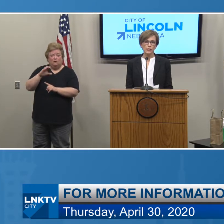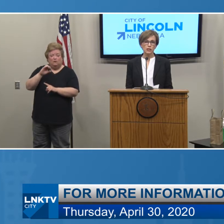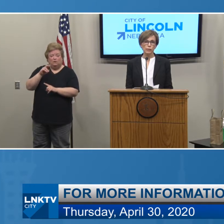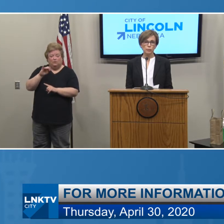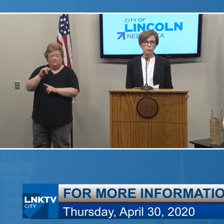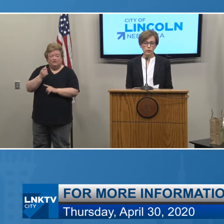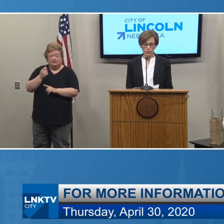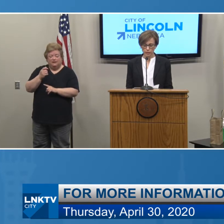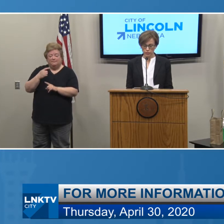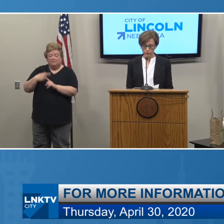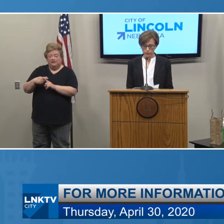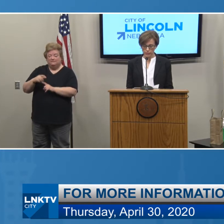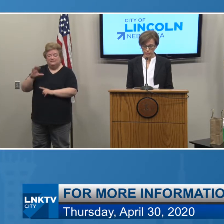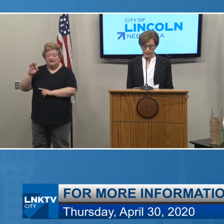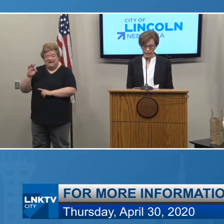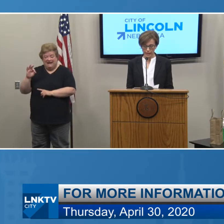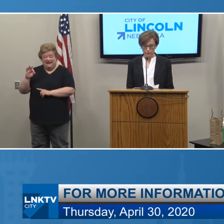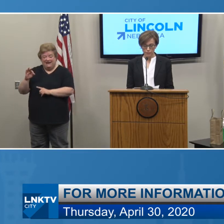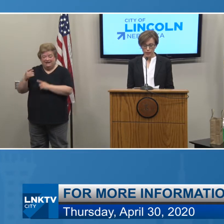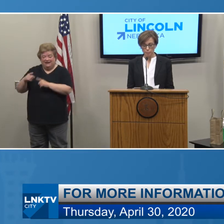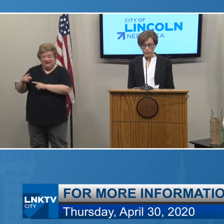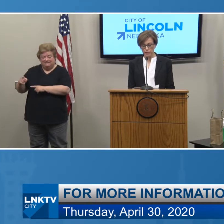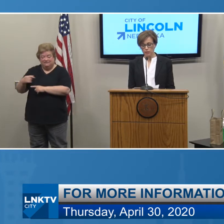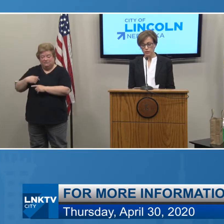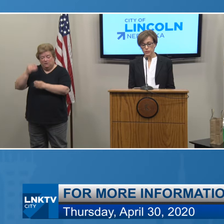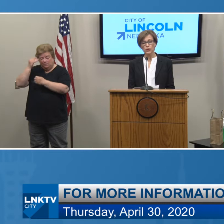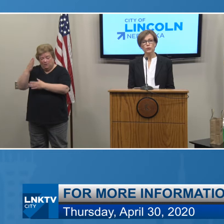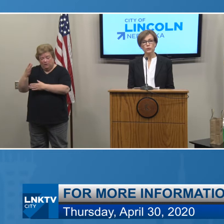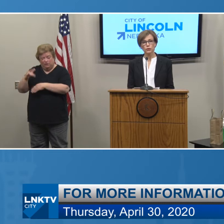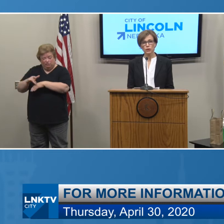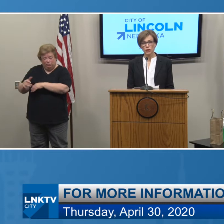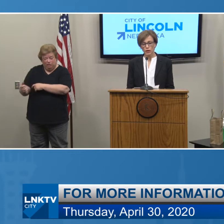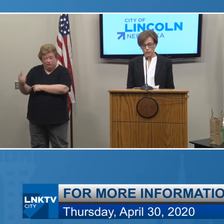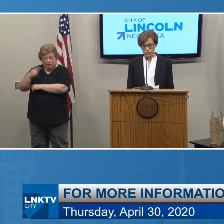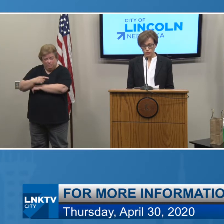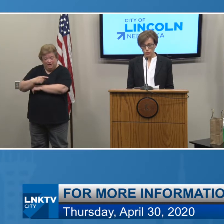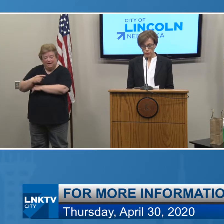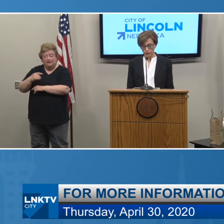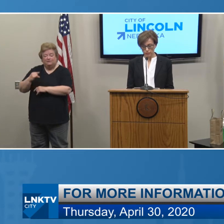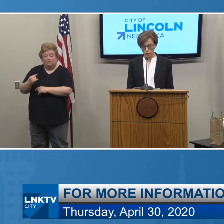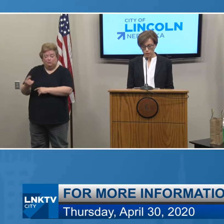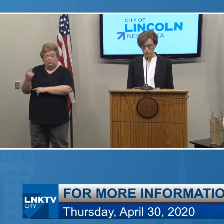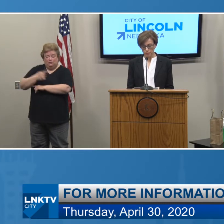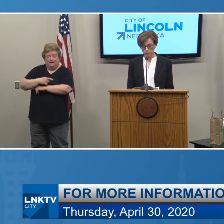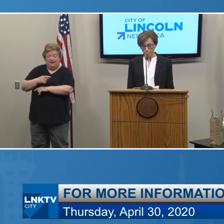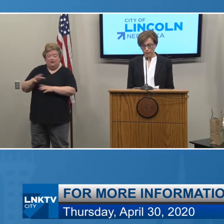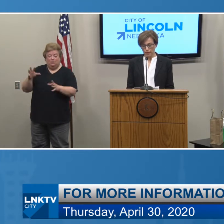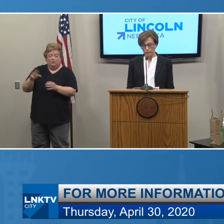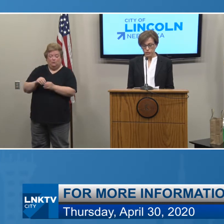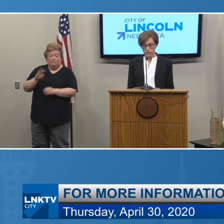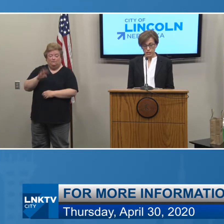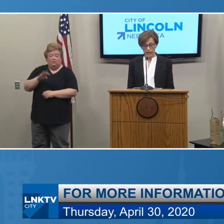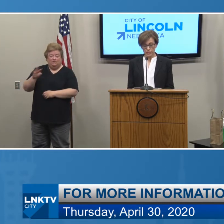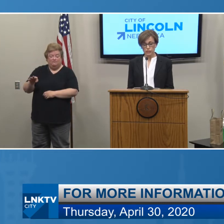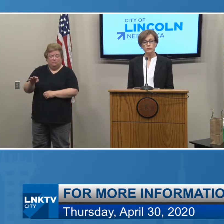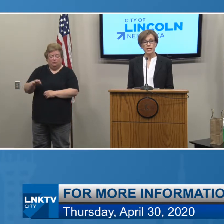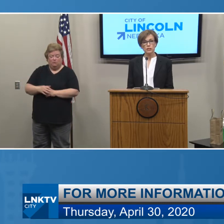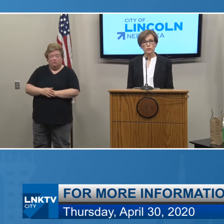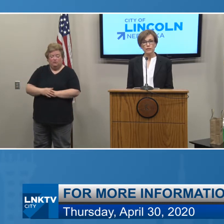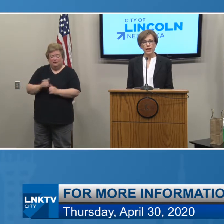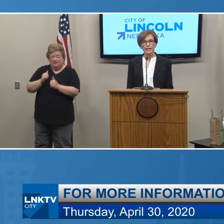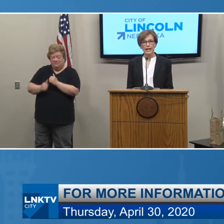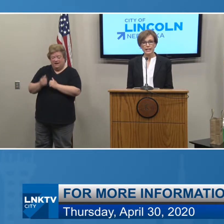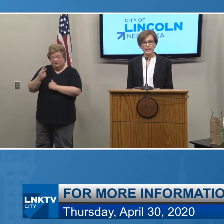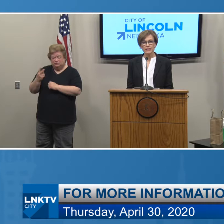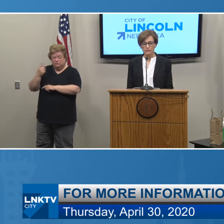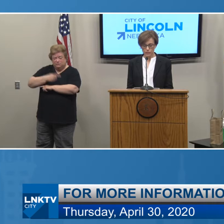9 cases we reported earlier today, that brings our total to 44. Over just the last 2 days,